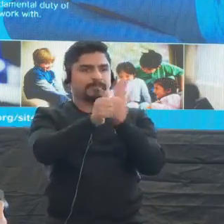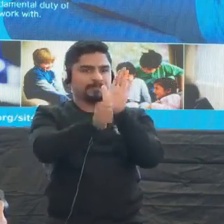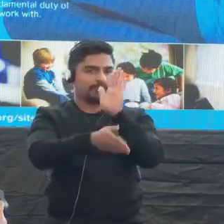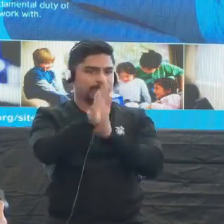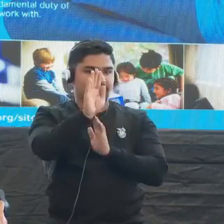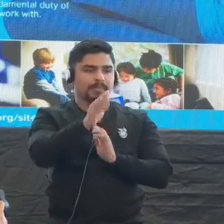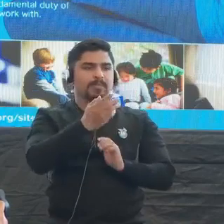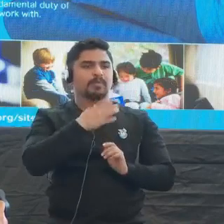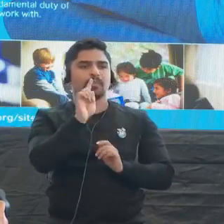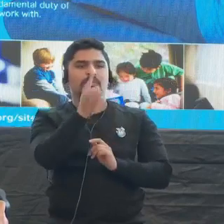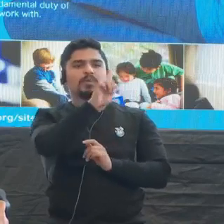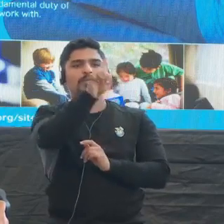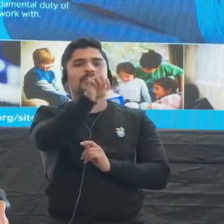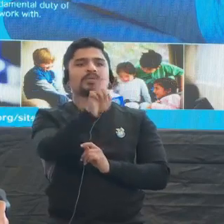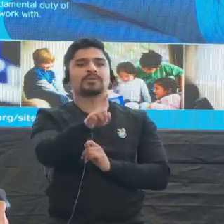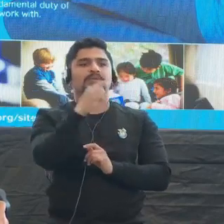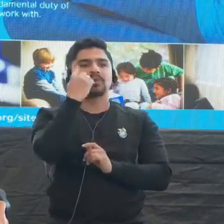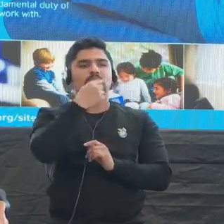of whom?